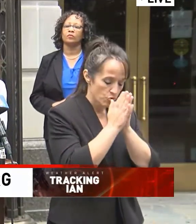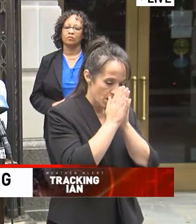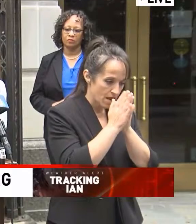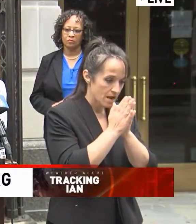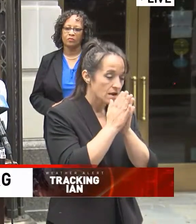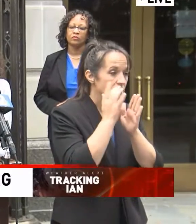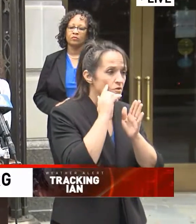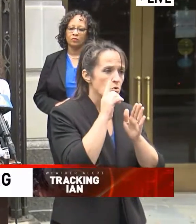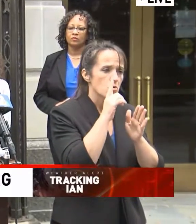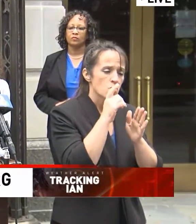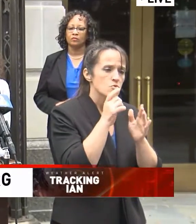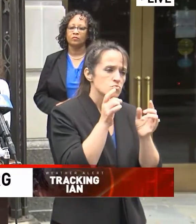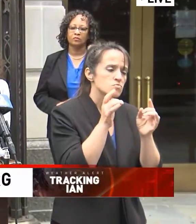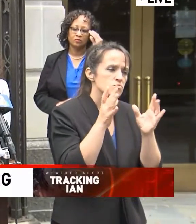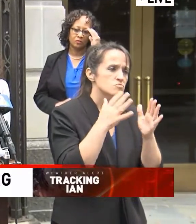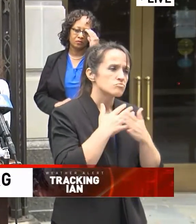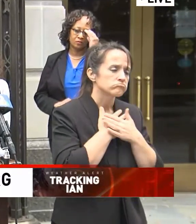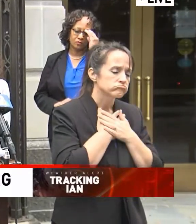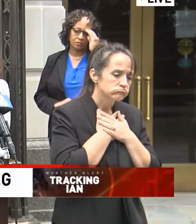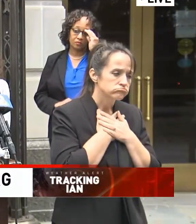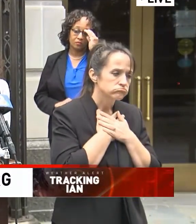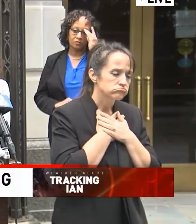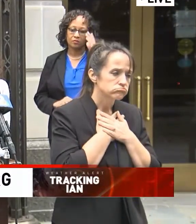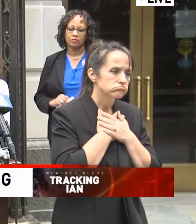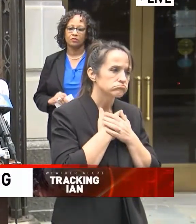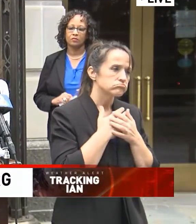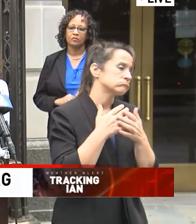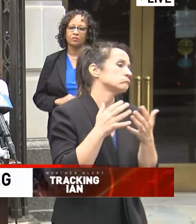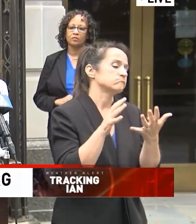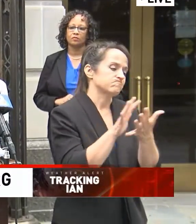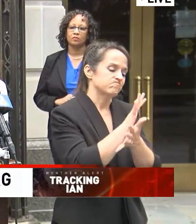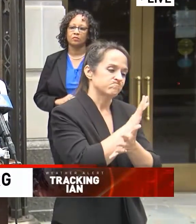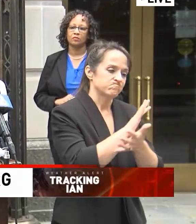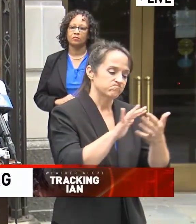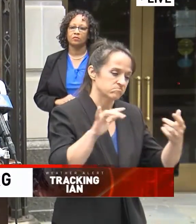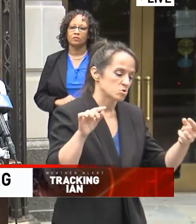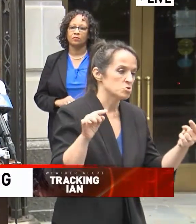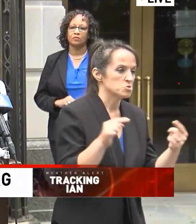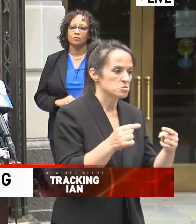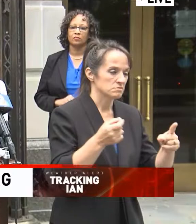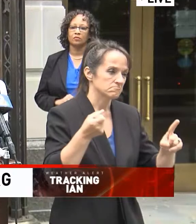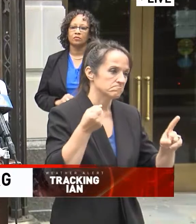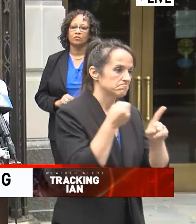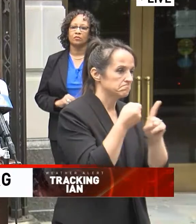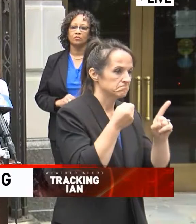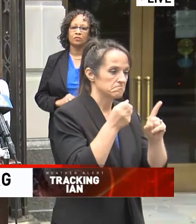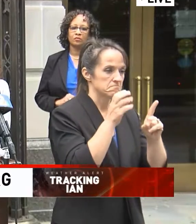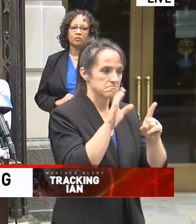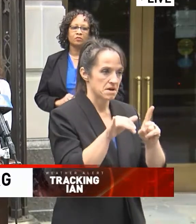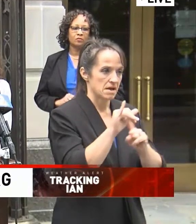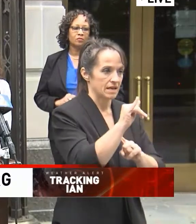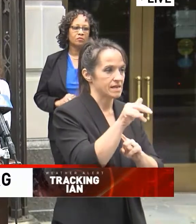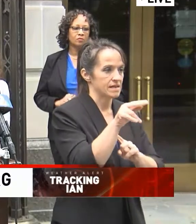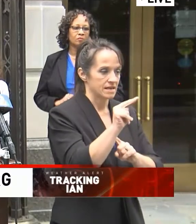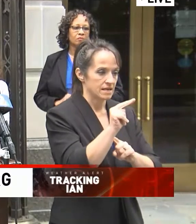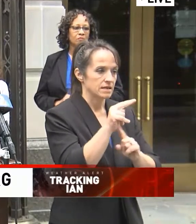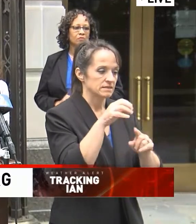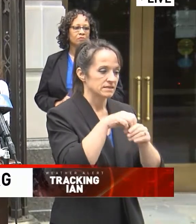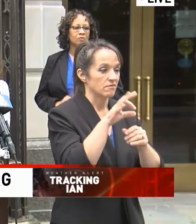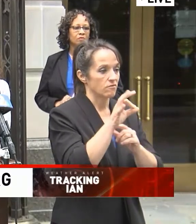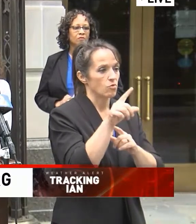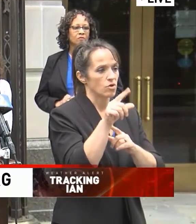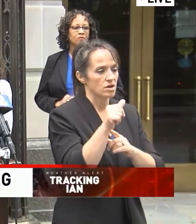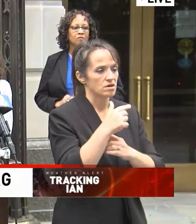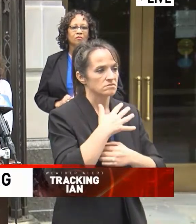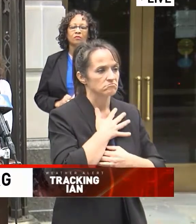who have been tragically and terribly impacted by this hurricane in the state of Florida.